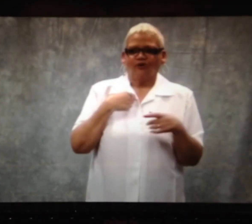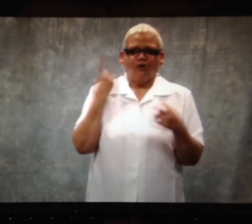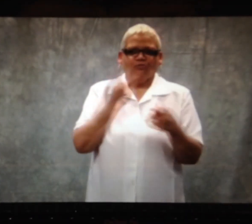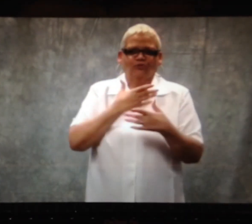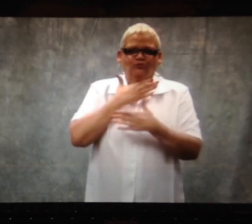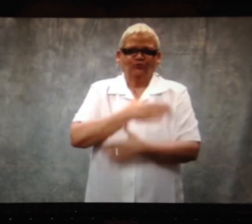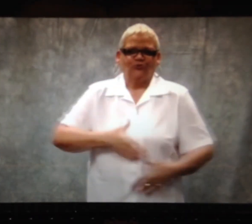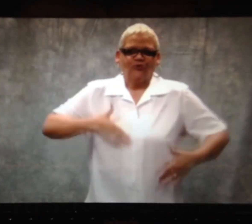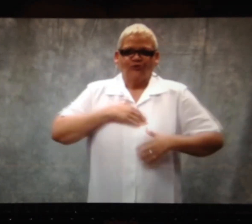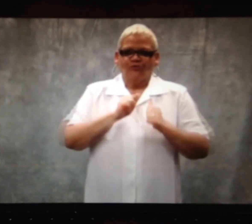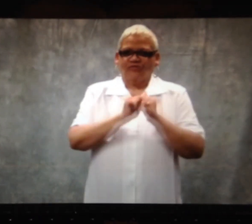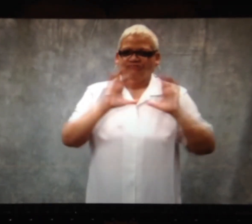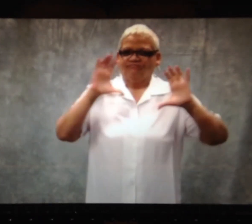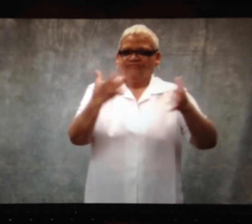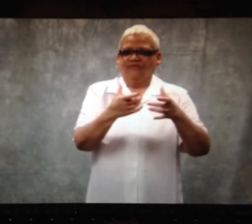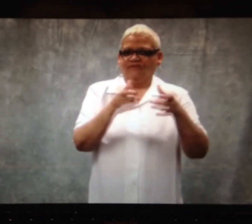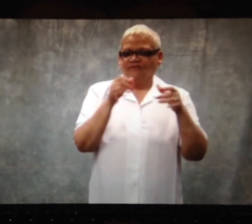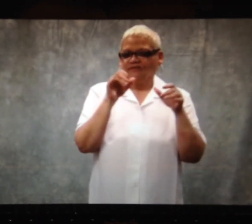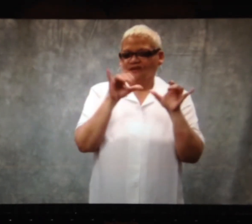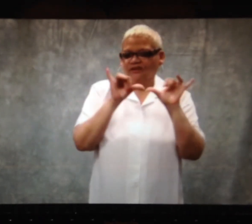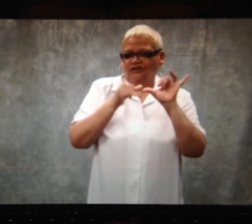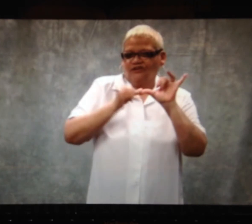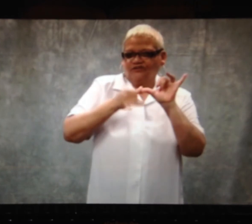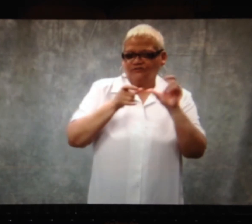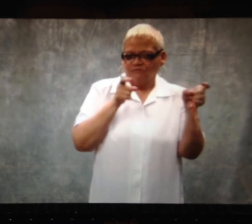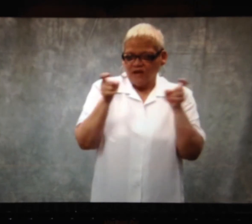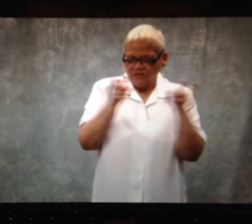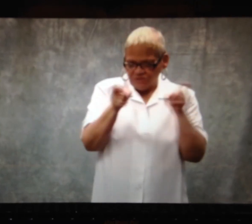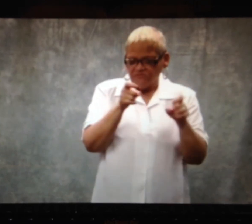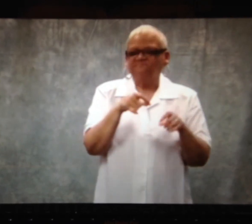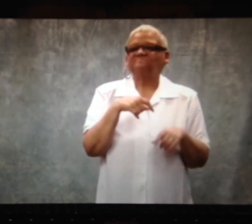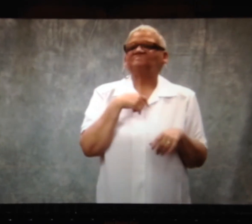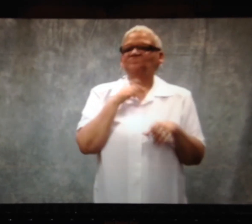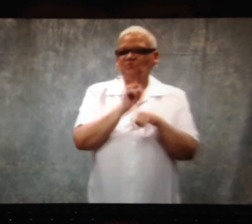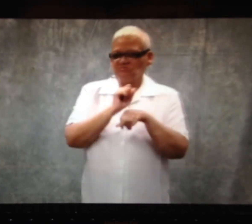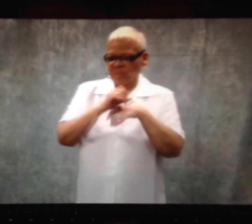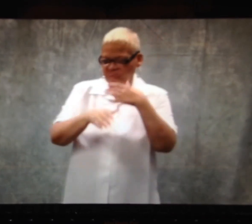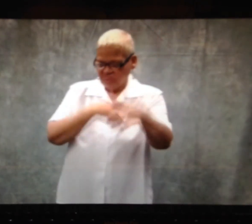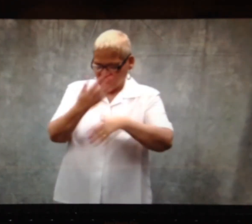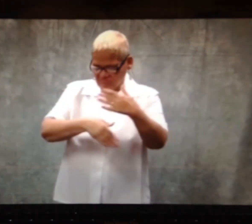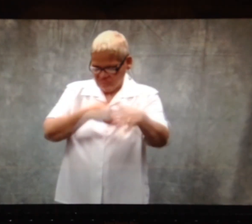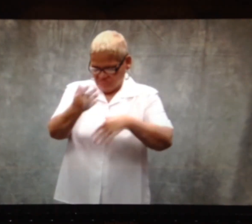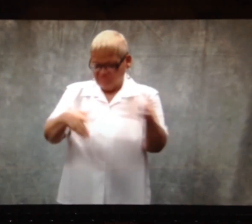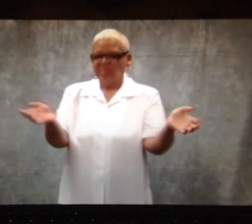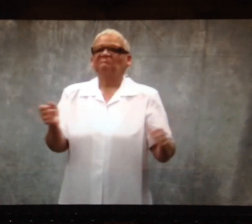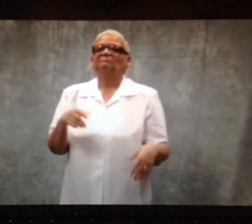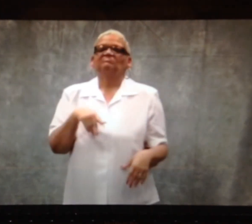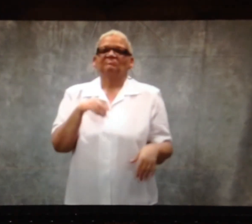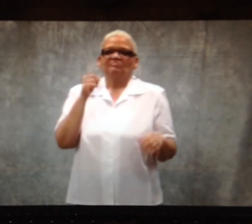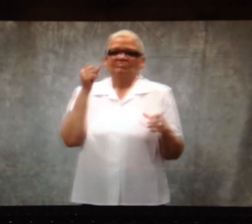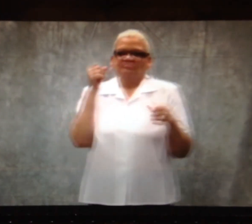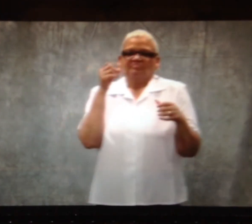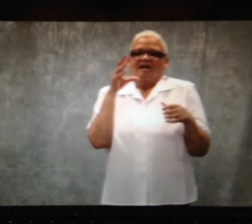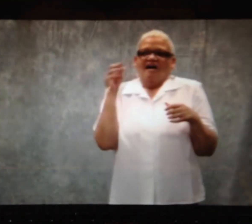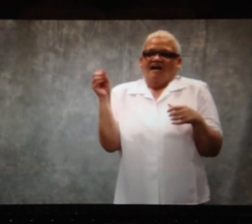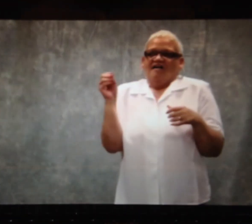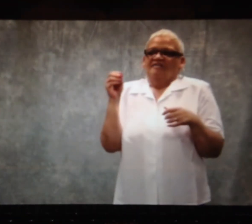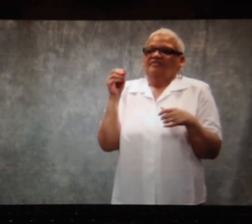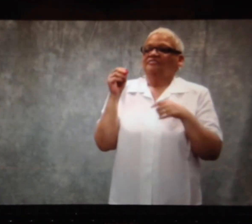And so I finally did get a managerial position, and I enjoyed it. It was an engineering